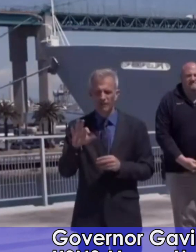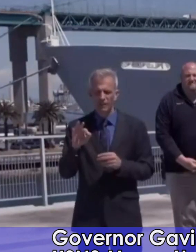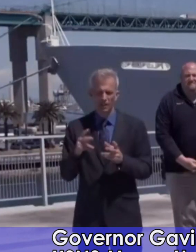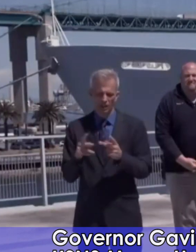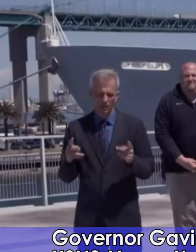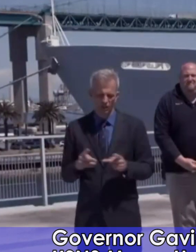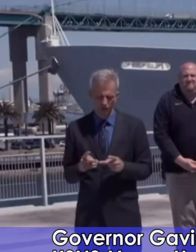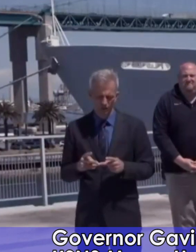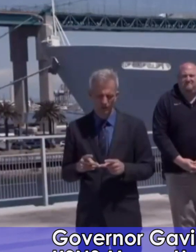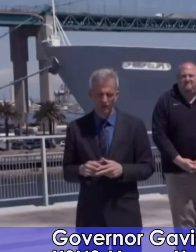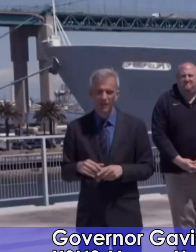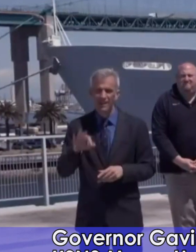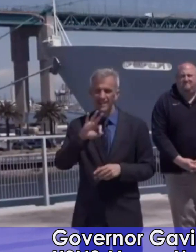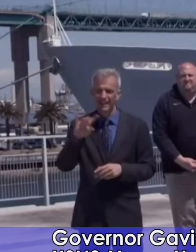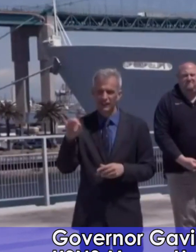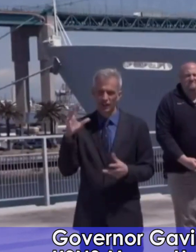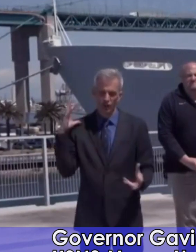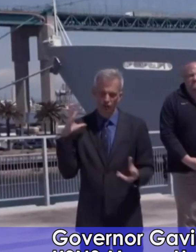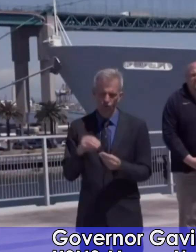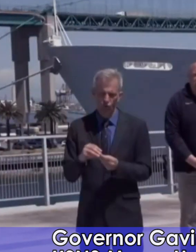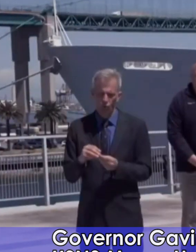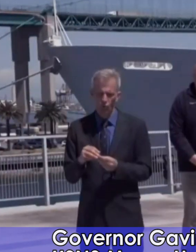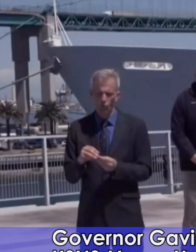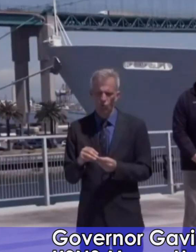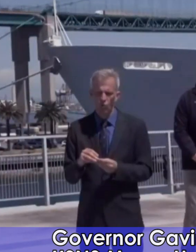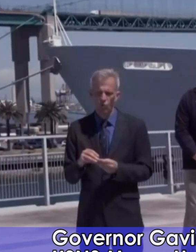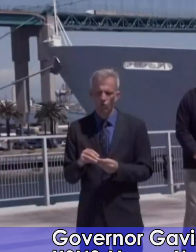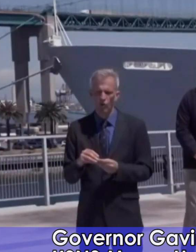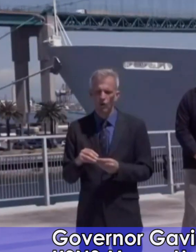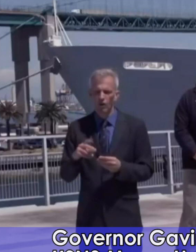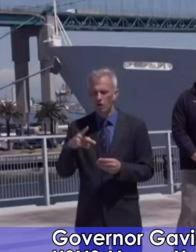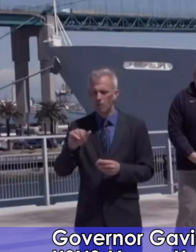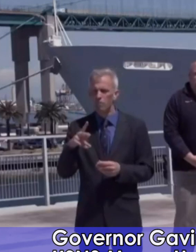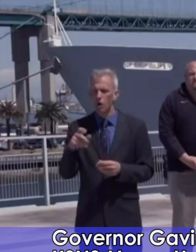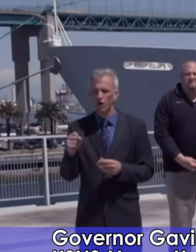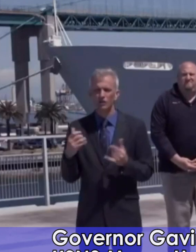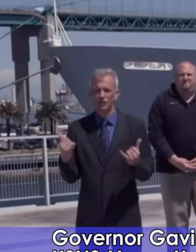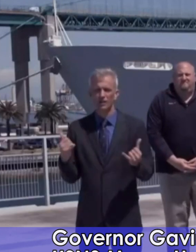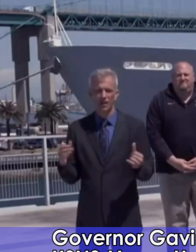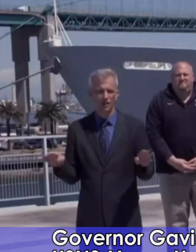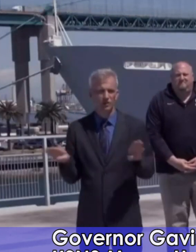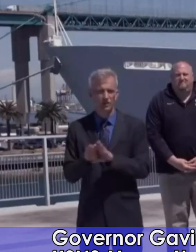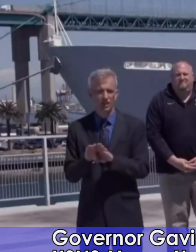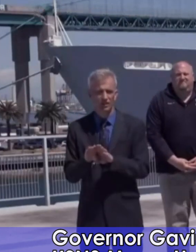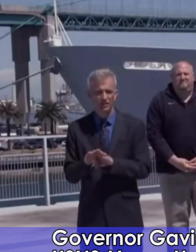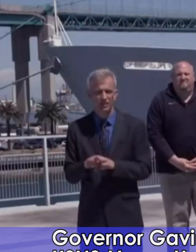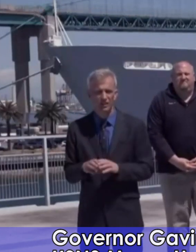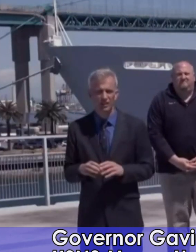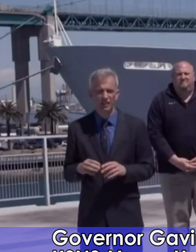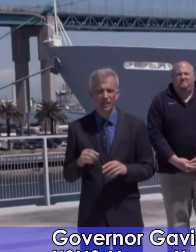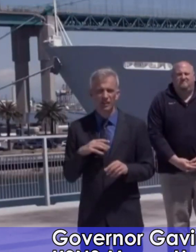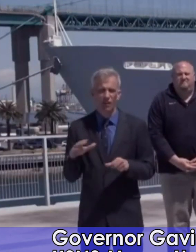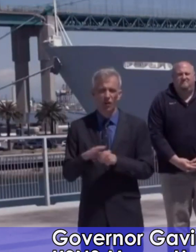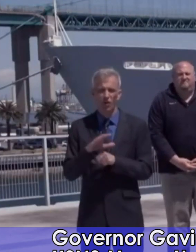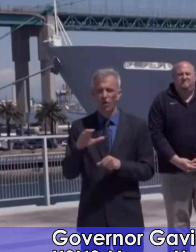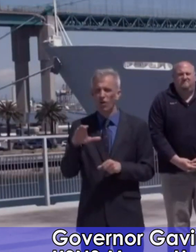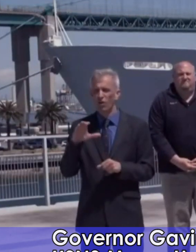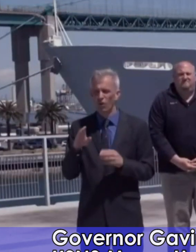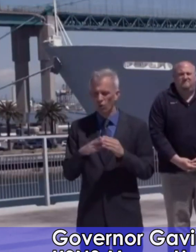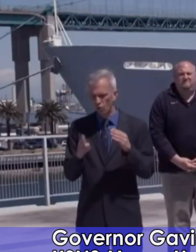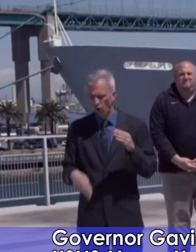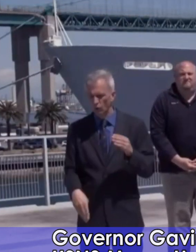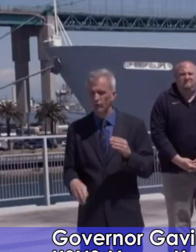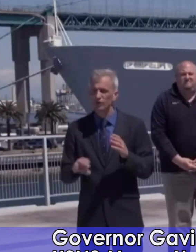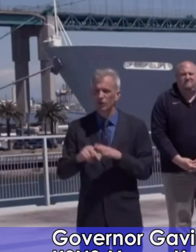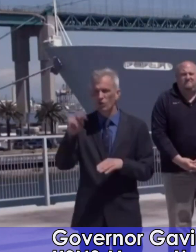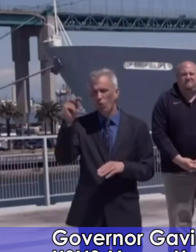locations, 98 total parking facilities now are shut down, primarily all along the coast, north and south. In